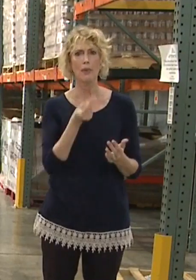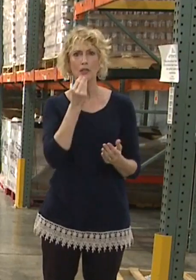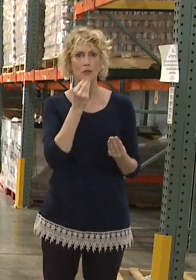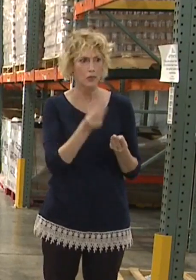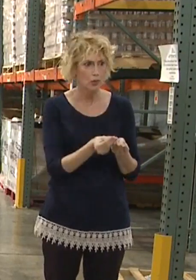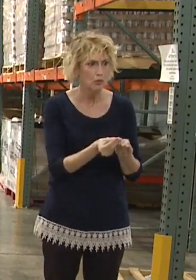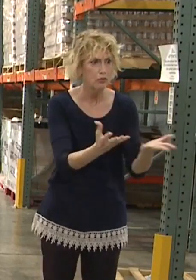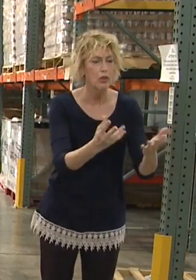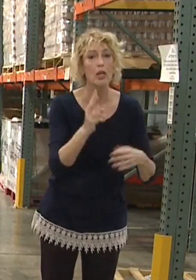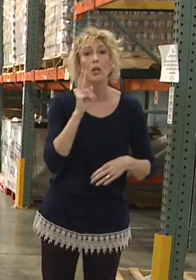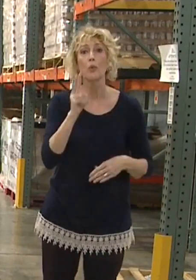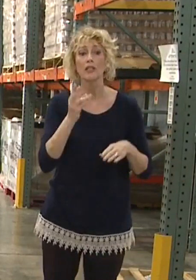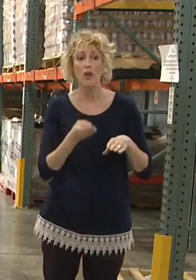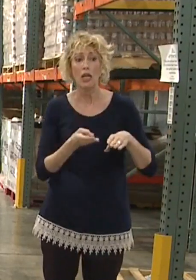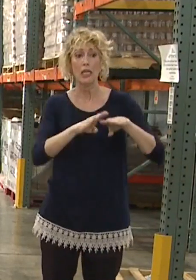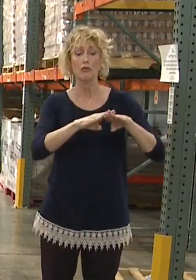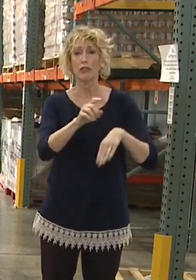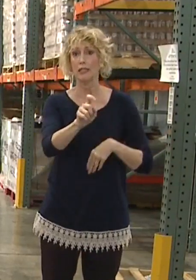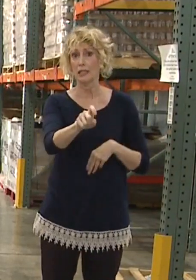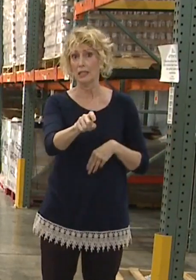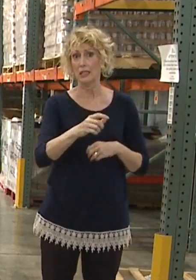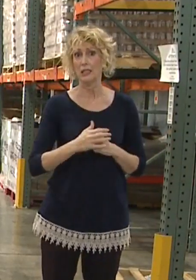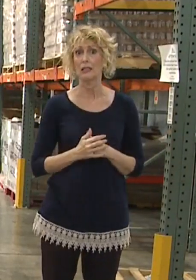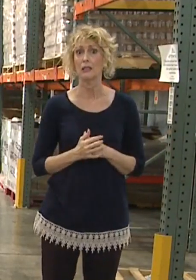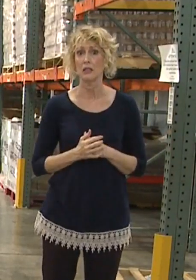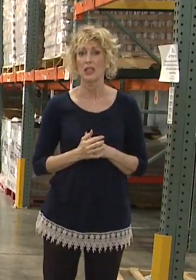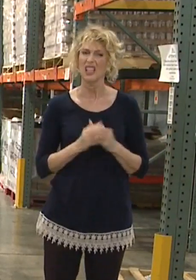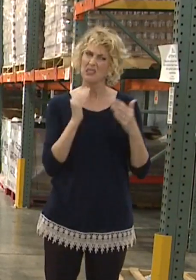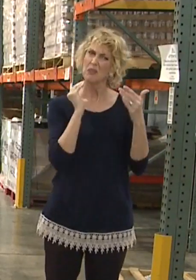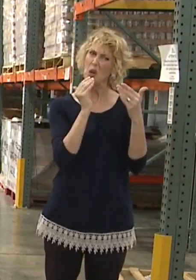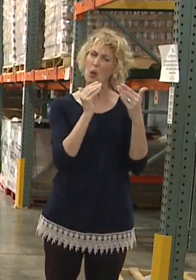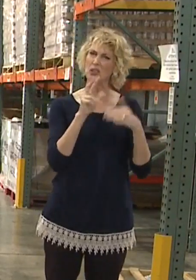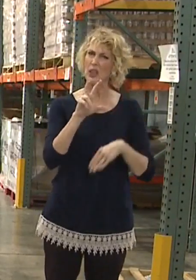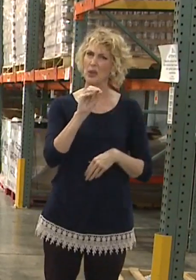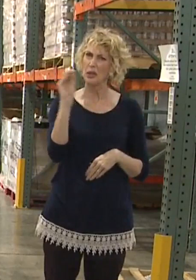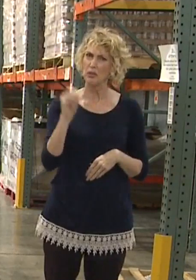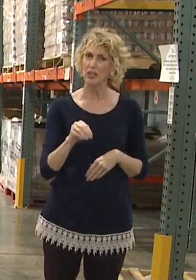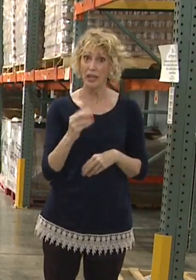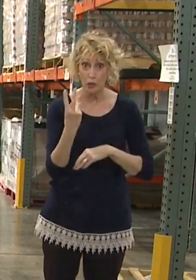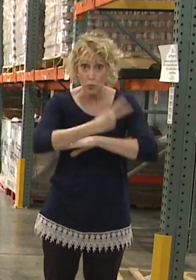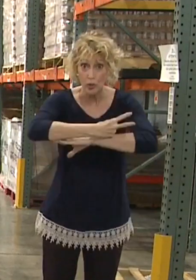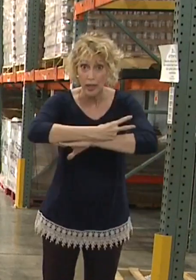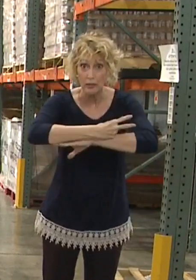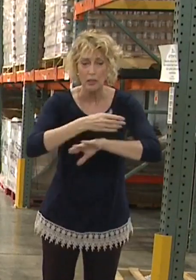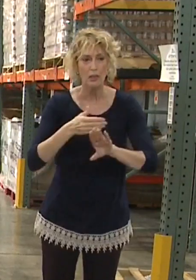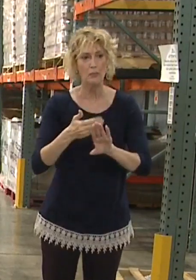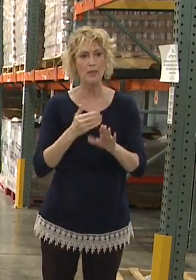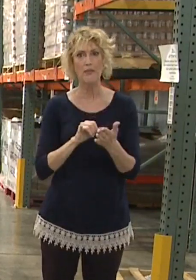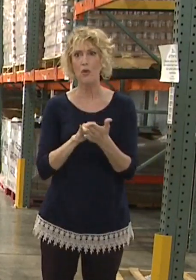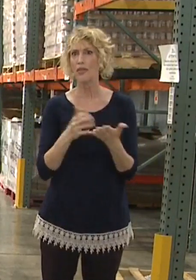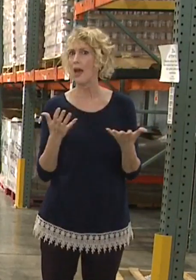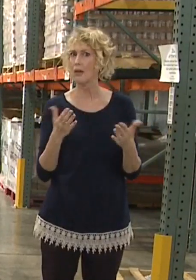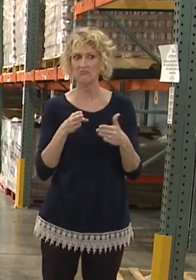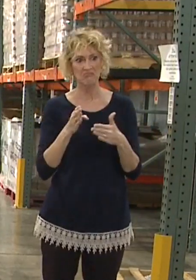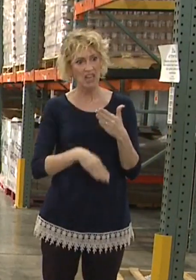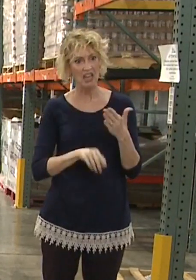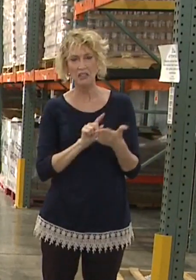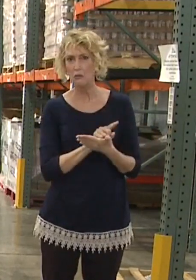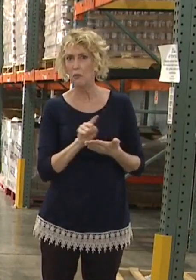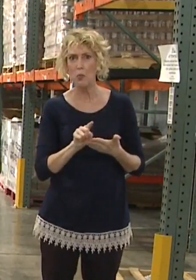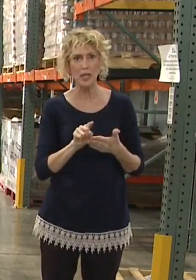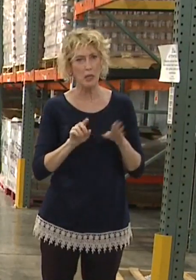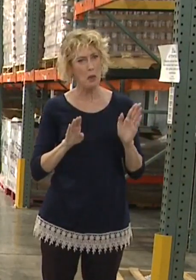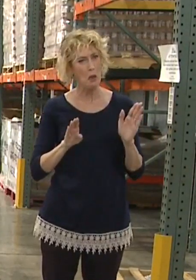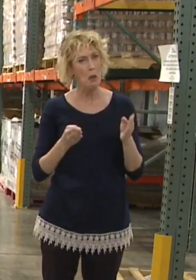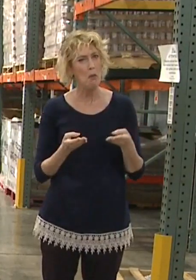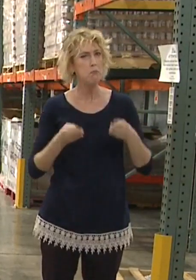an increase in needs, close to 30% in a matter of 2 days. And then before that, and then by the end of the week, we saw it